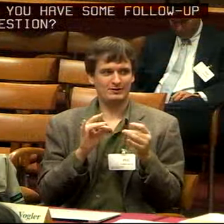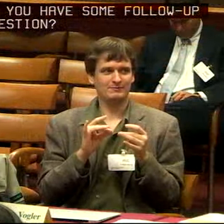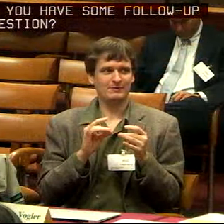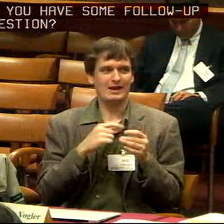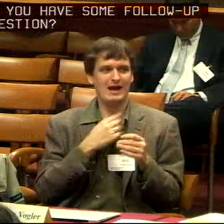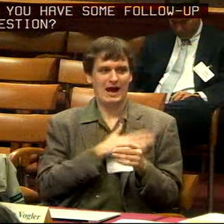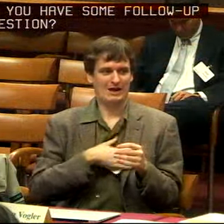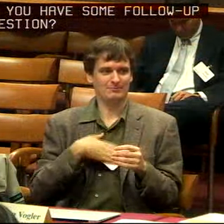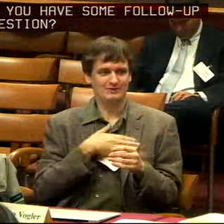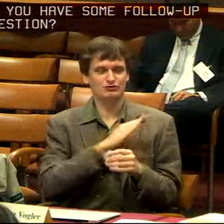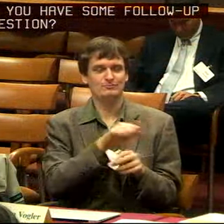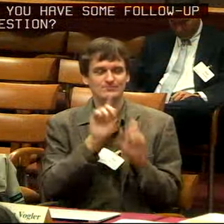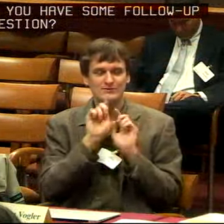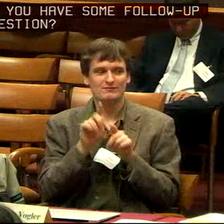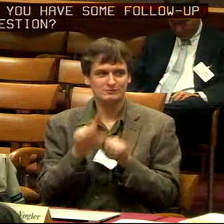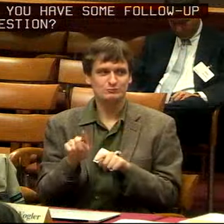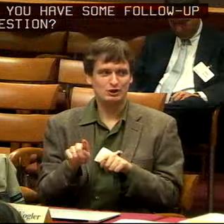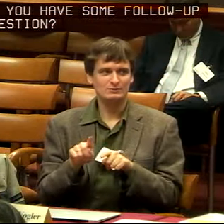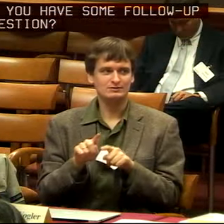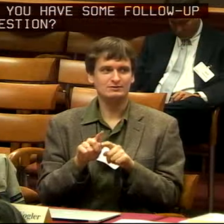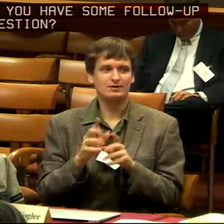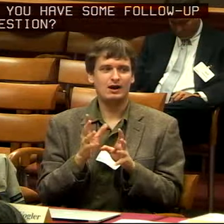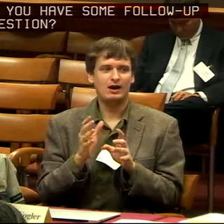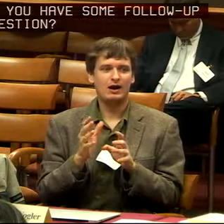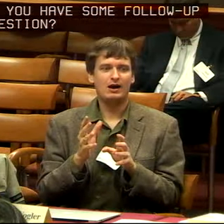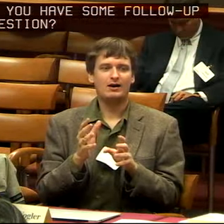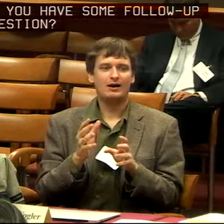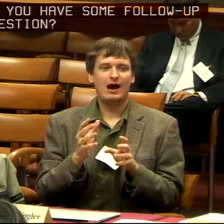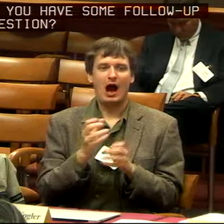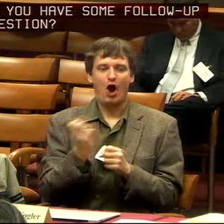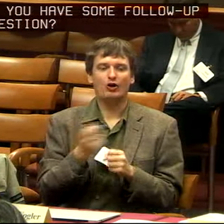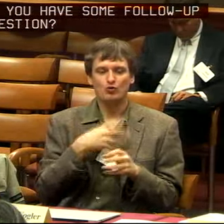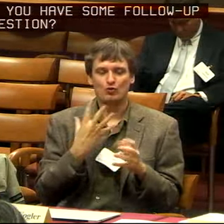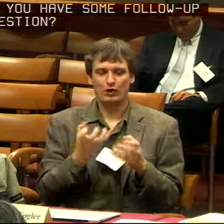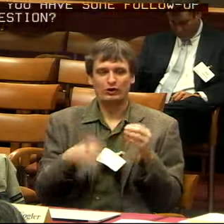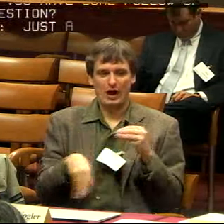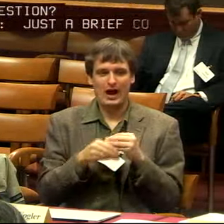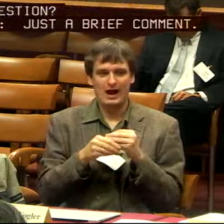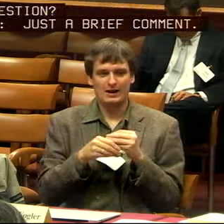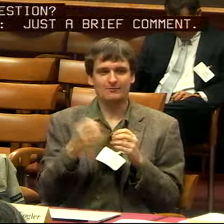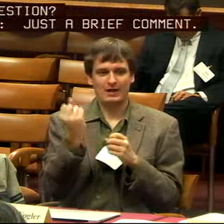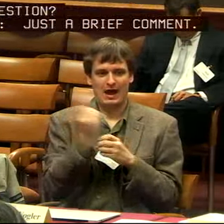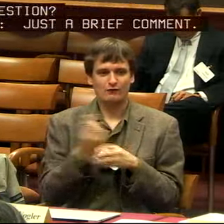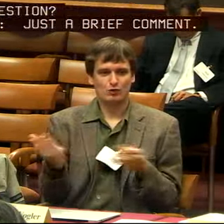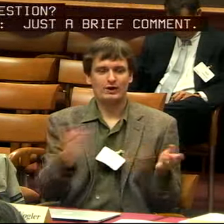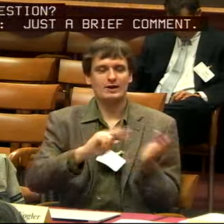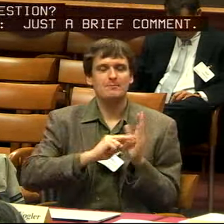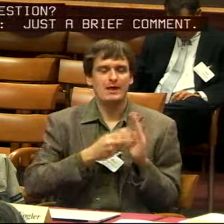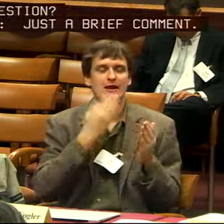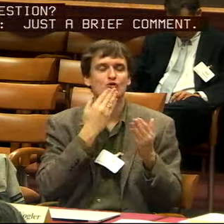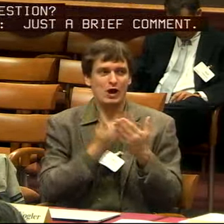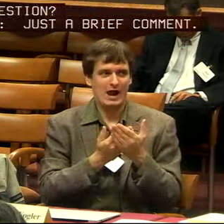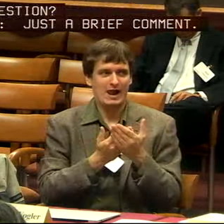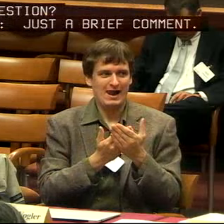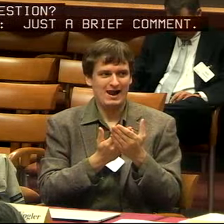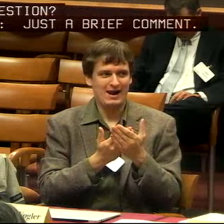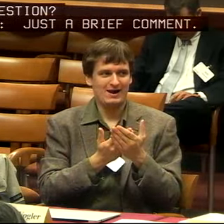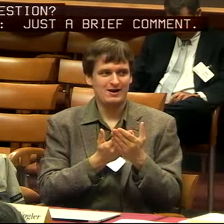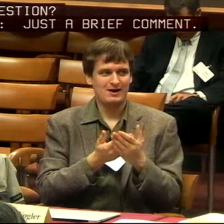Just a brief comment. So I appreciate your comments and your response, and I wanted to add that I know that